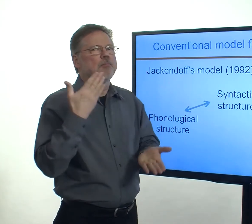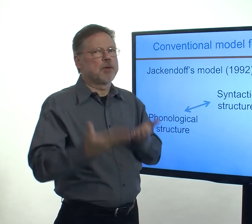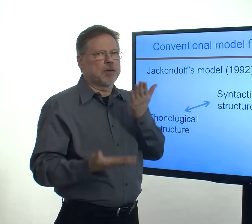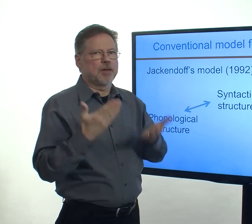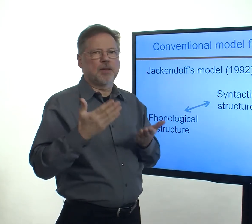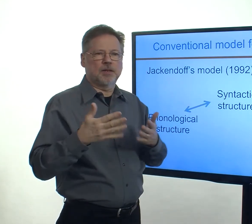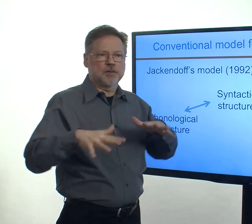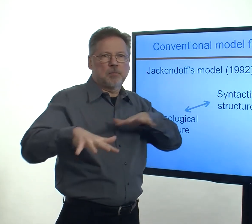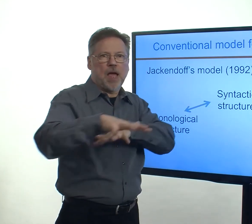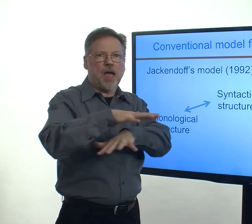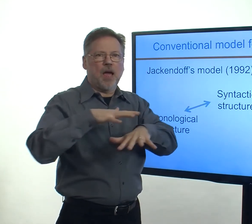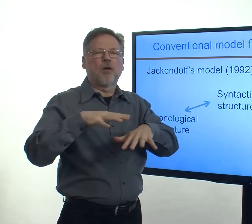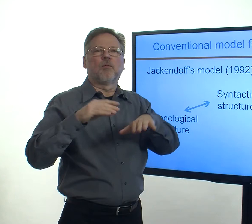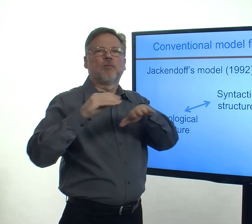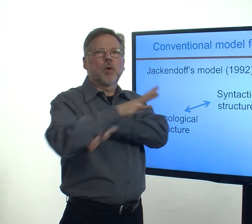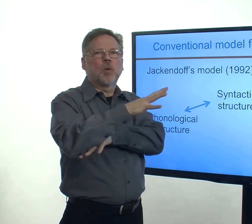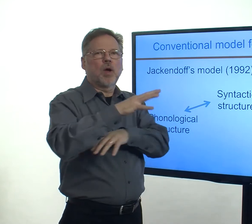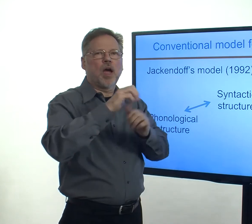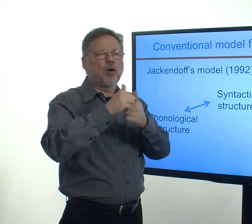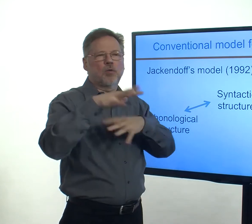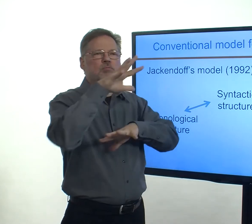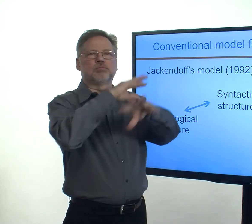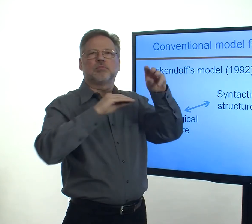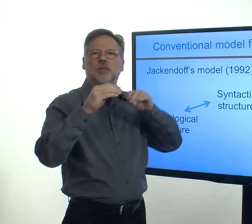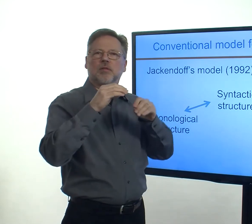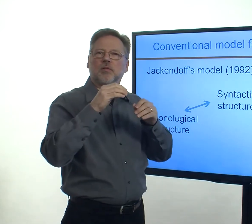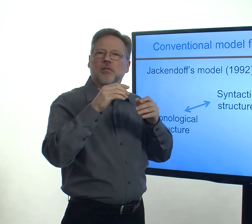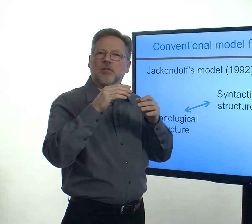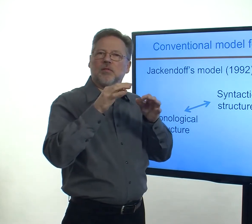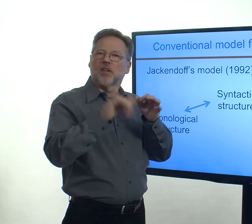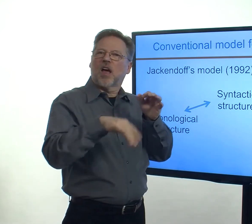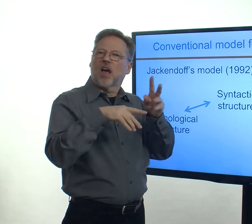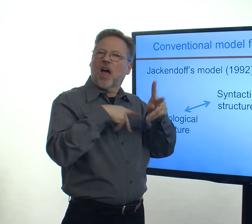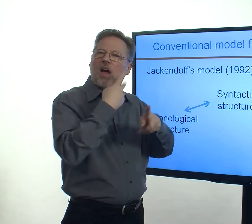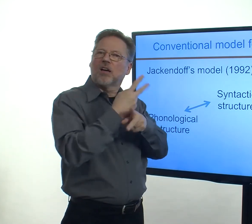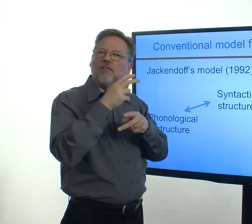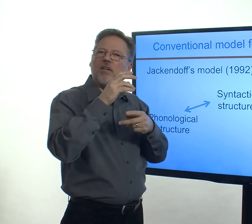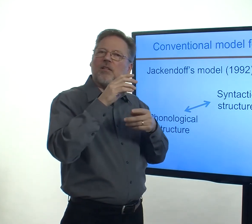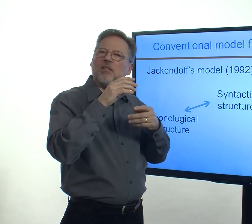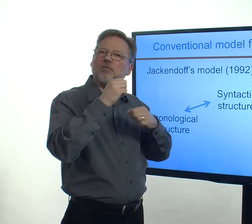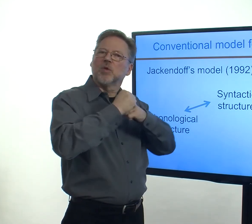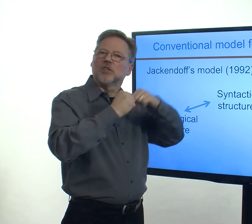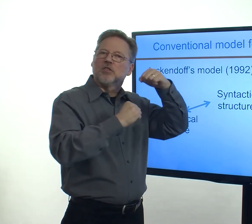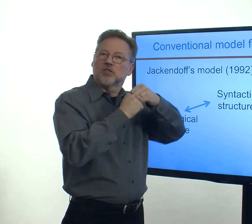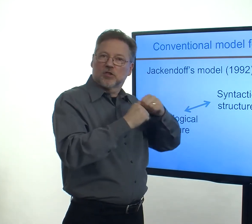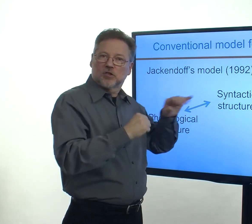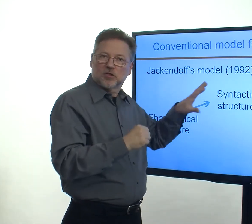Some argue that space may influence syntactic structure, so that's a possibility.